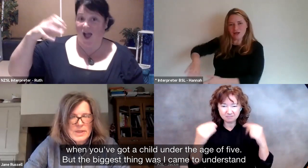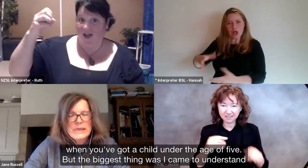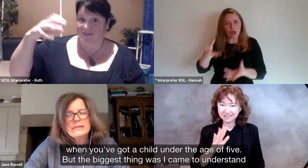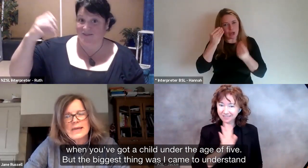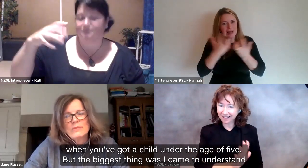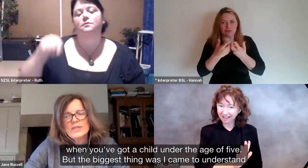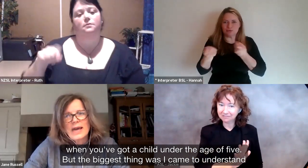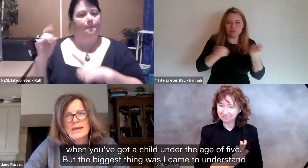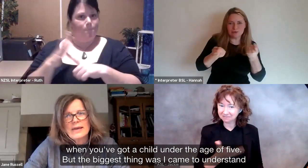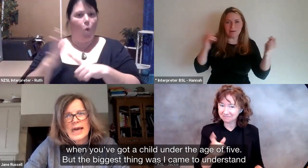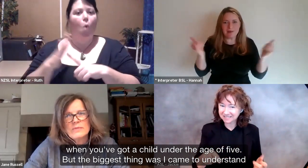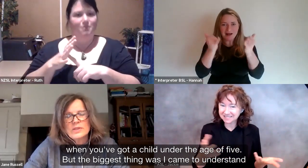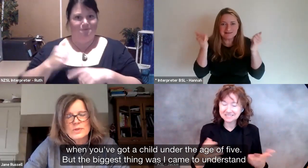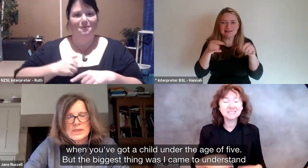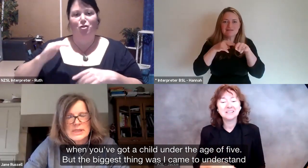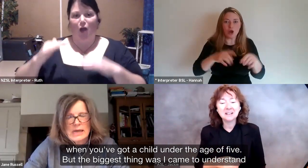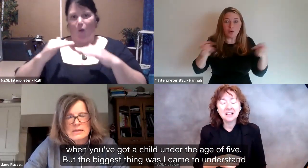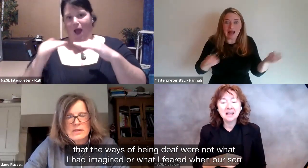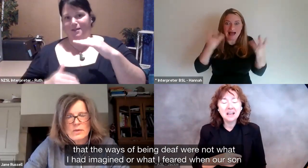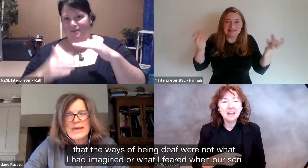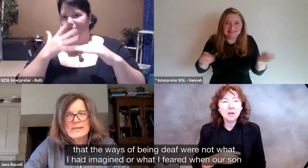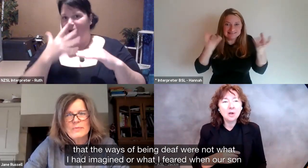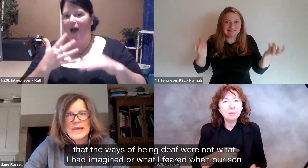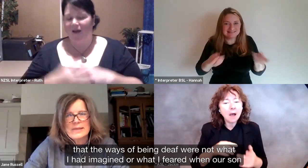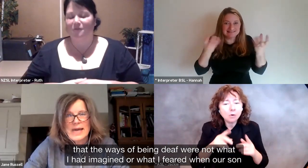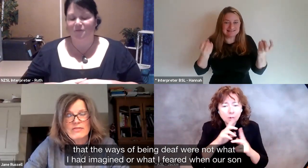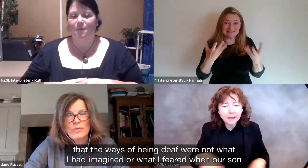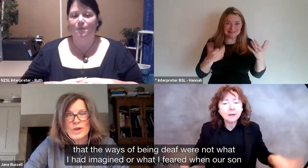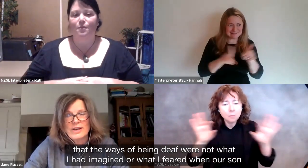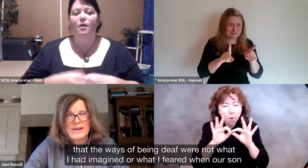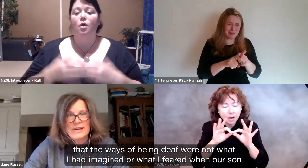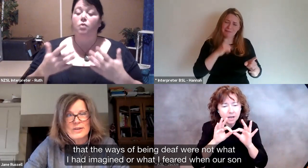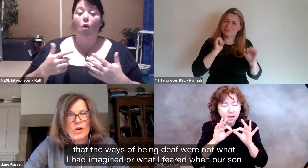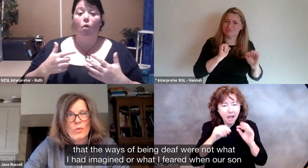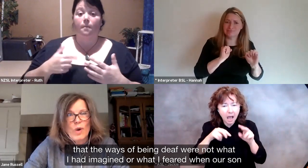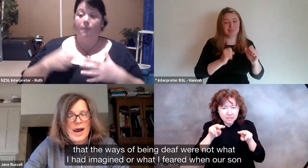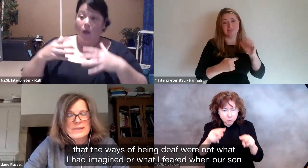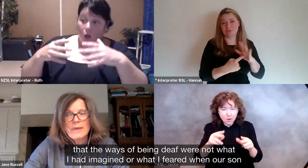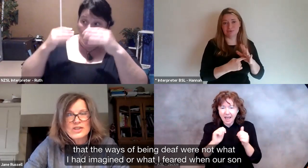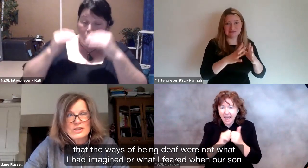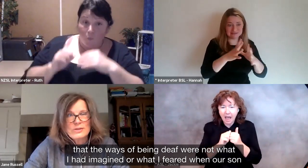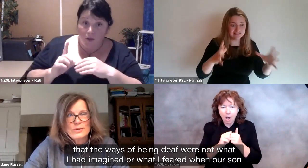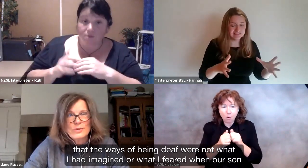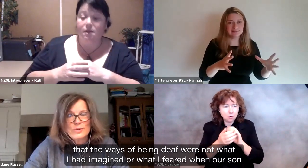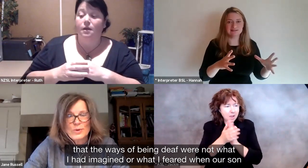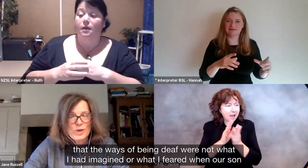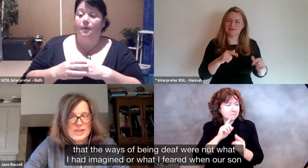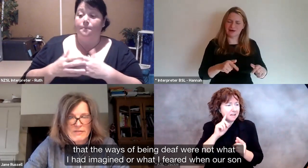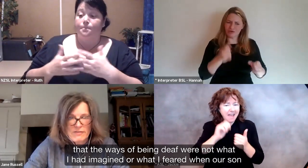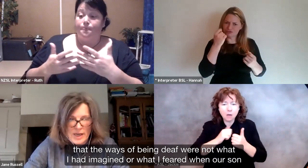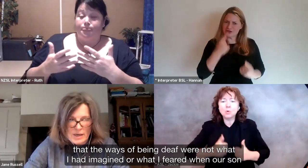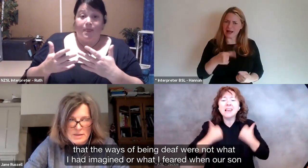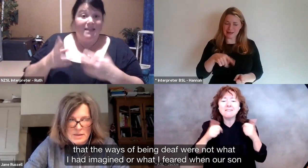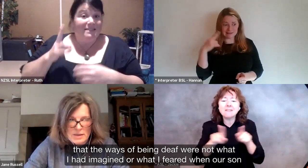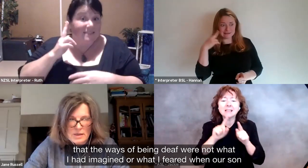But the biggest thing was I came to understand that the ways of being deaf were not what I'd imagined or what